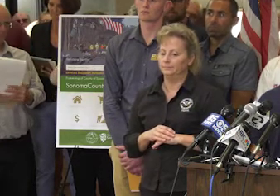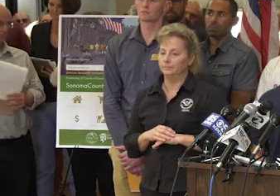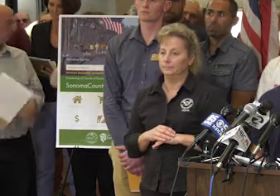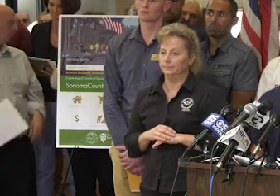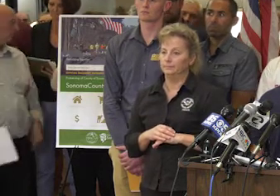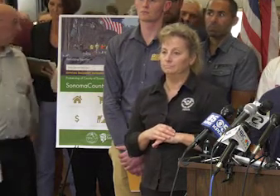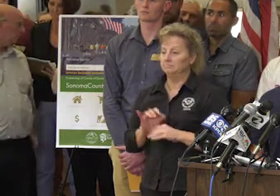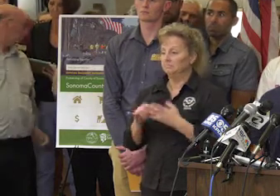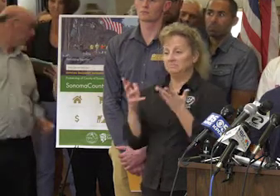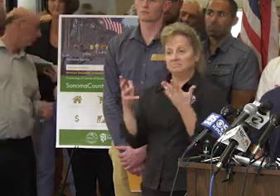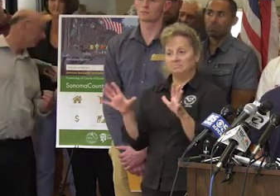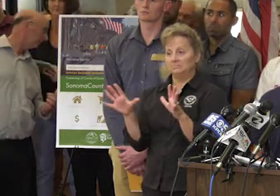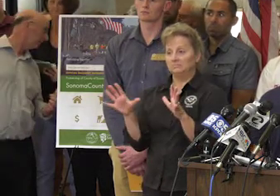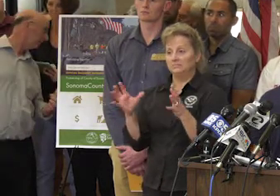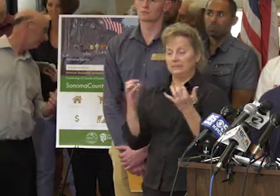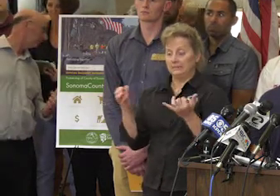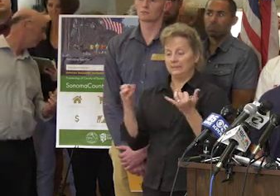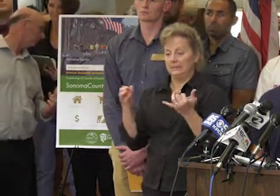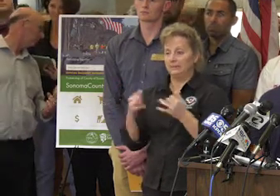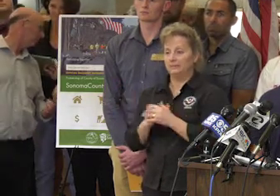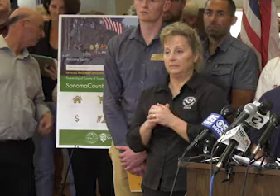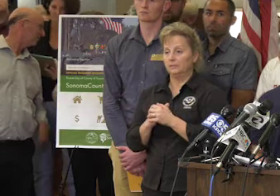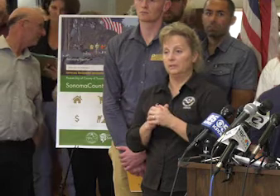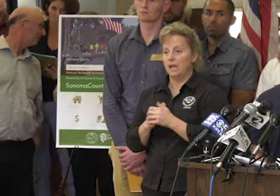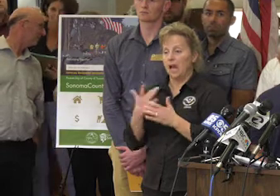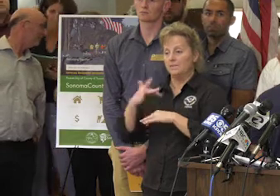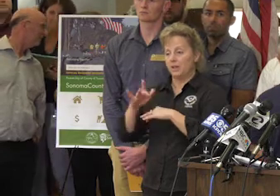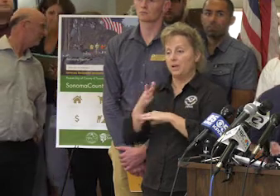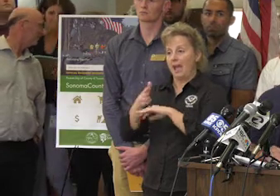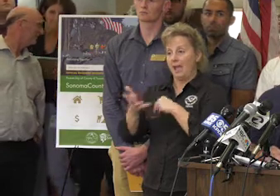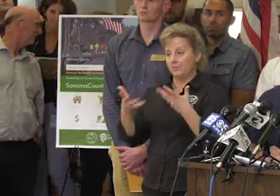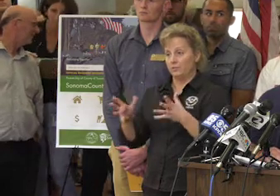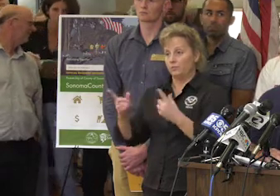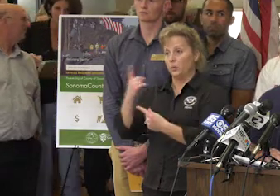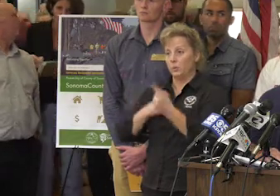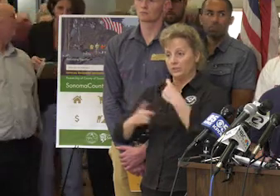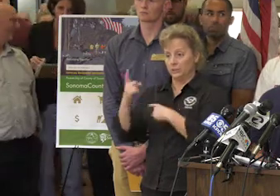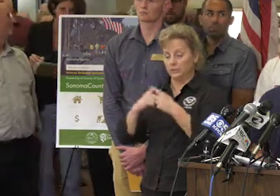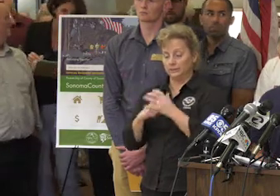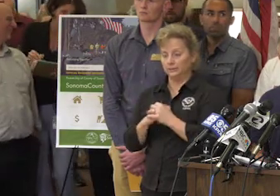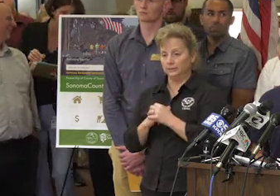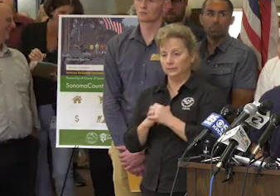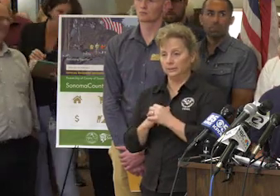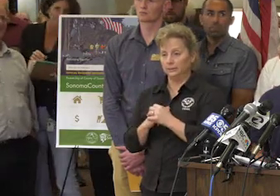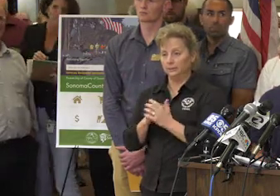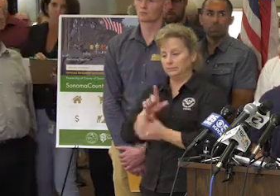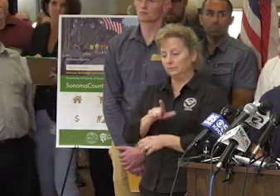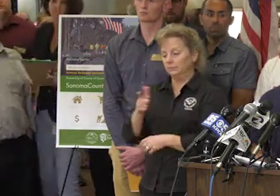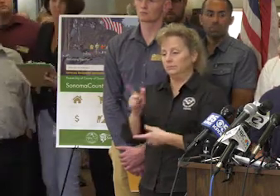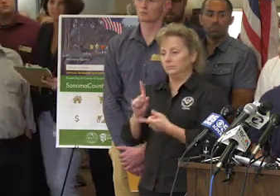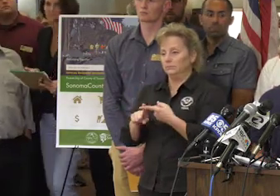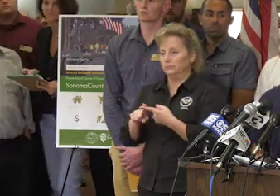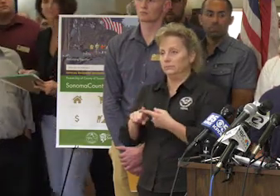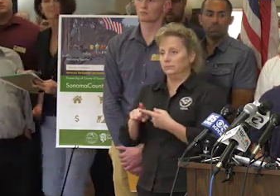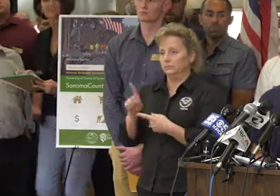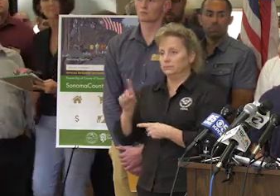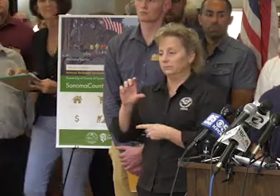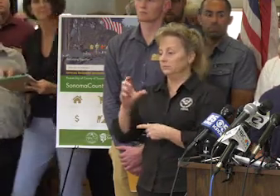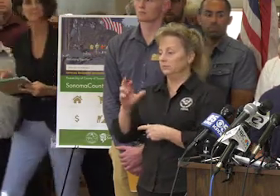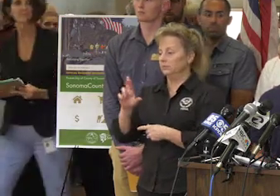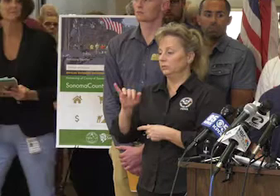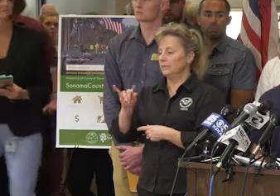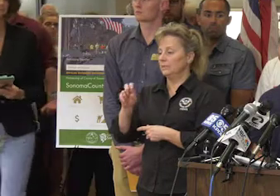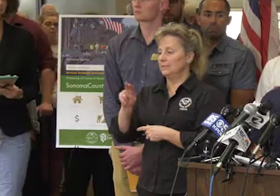That's really all I have to share with you today. And again, I'll be available afterwards for questions. And with that, I'll turn the microphone over to